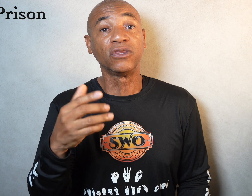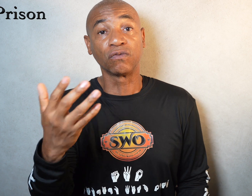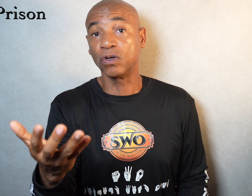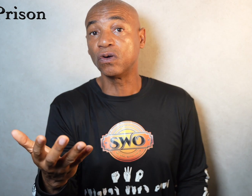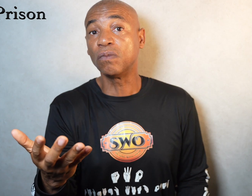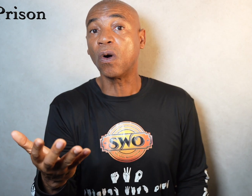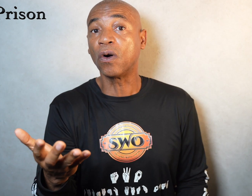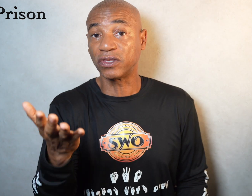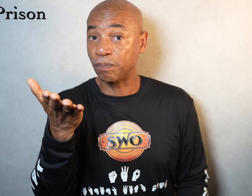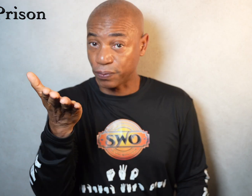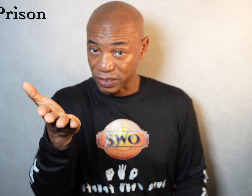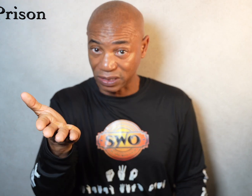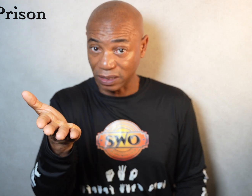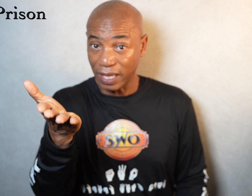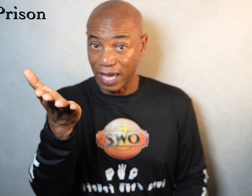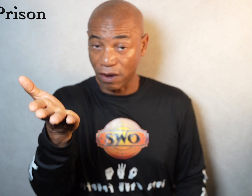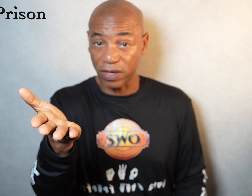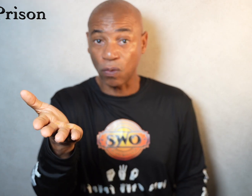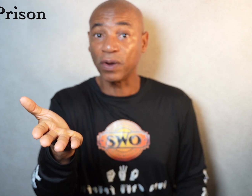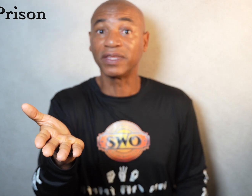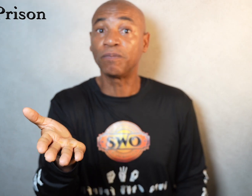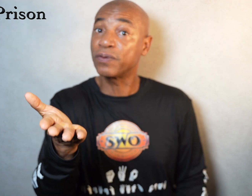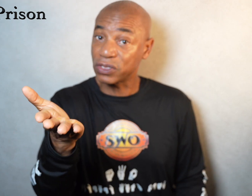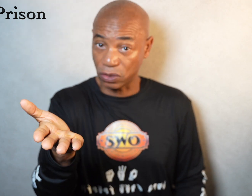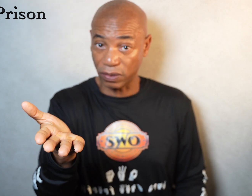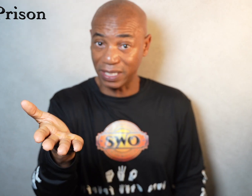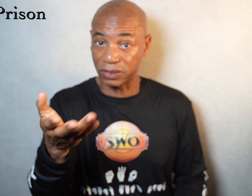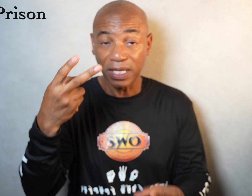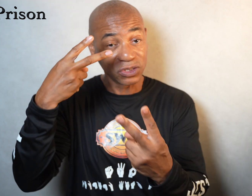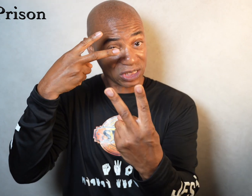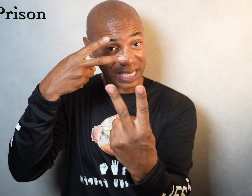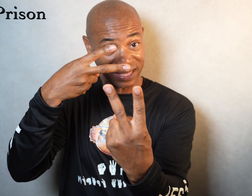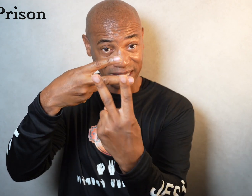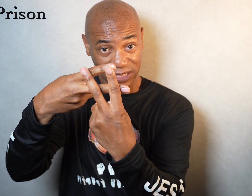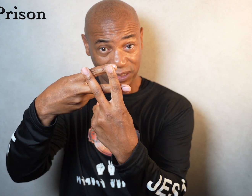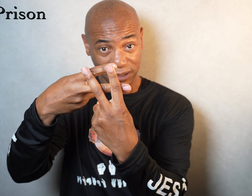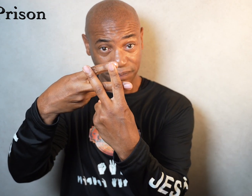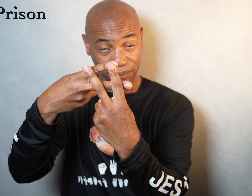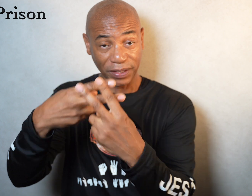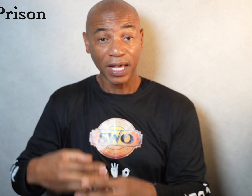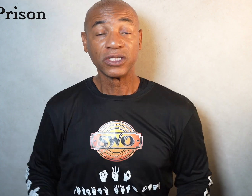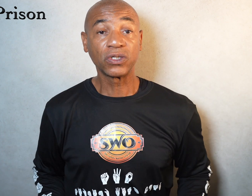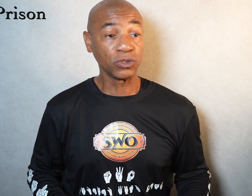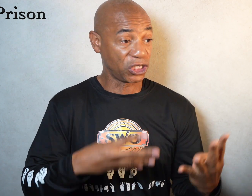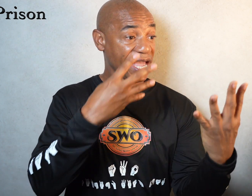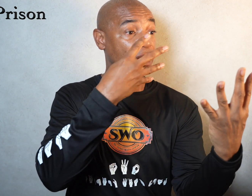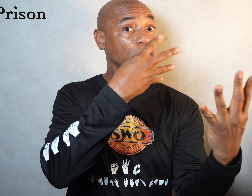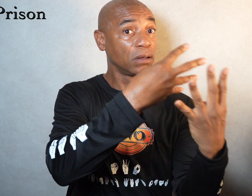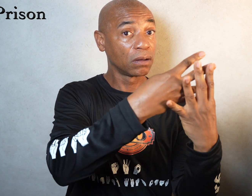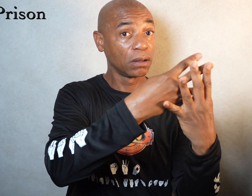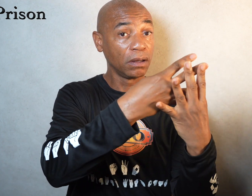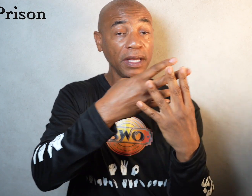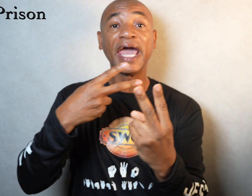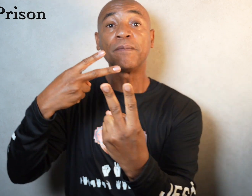the room or the prison area where the prisoner is, just like this. So jail and